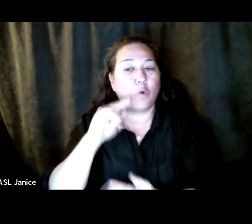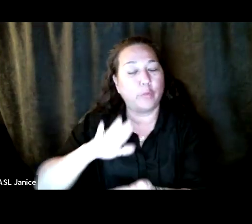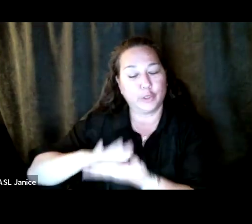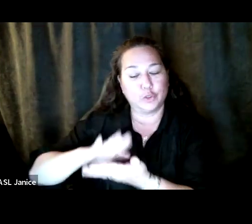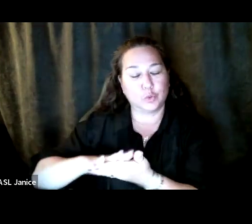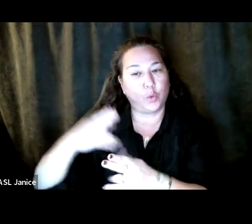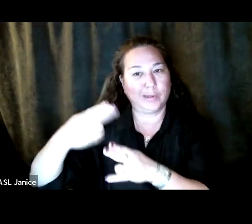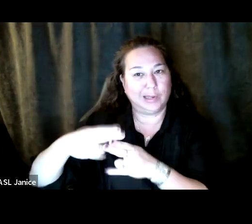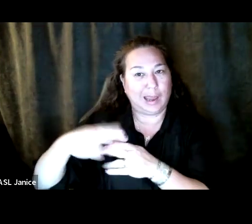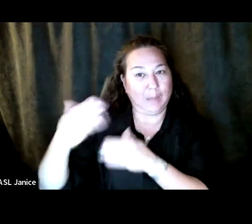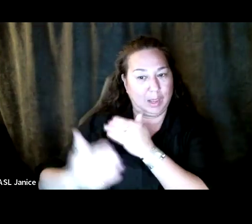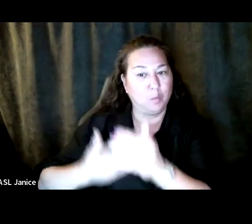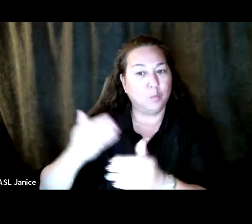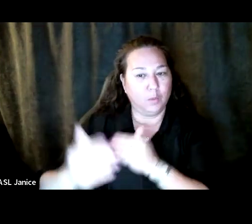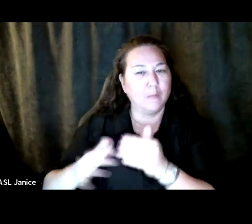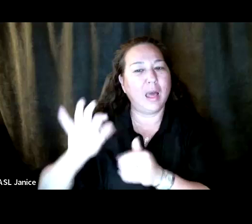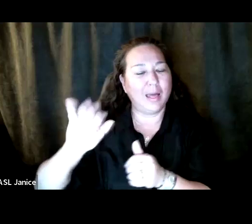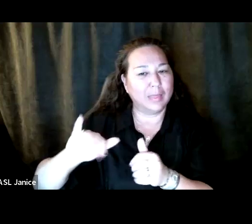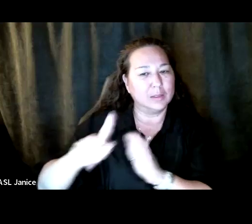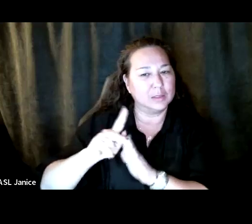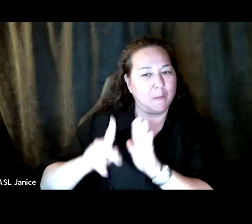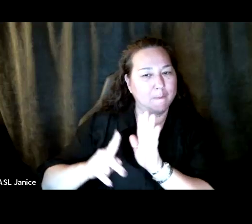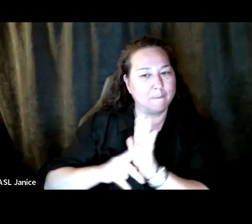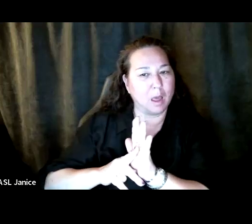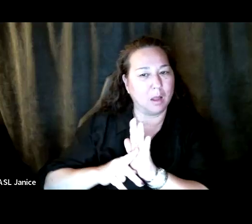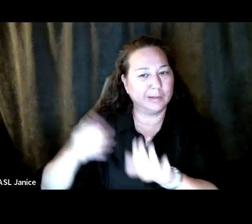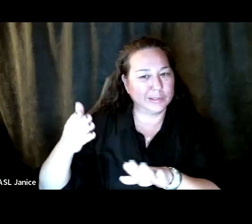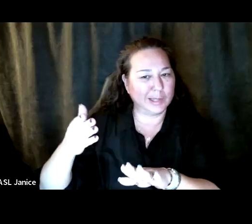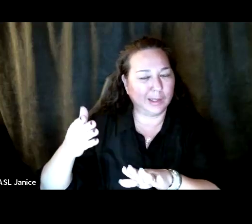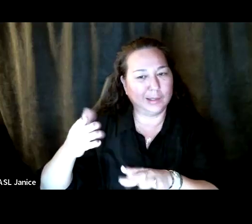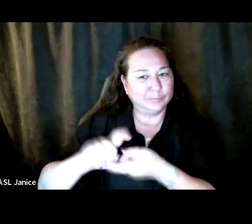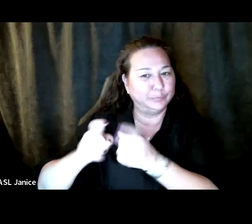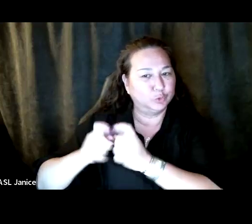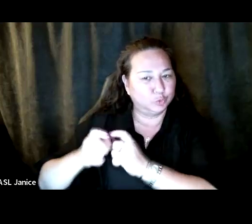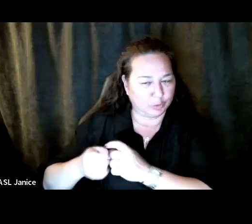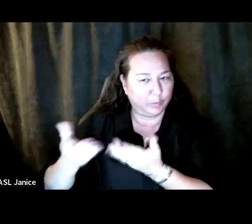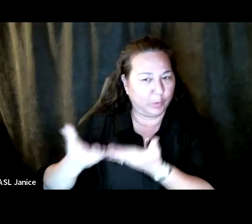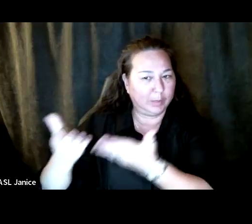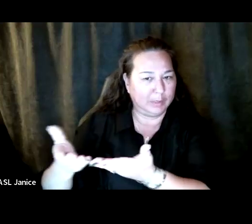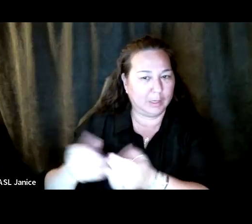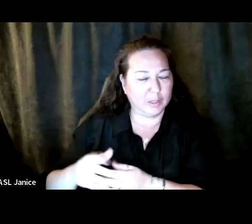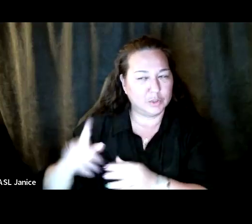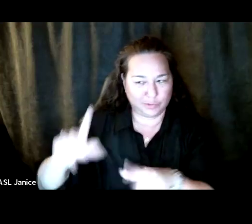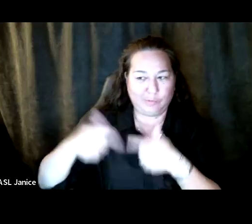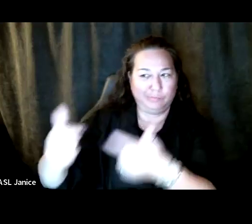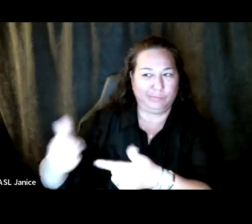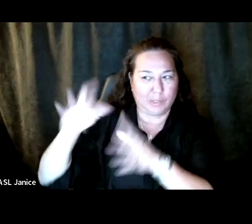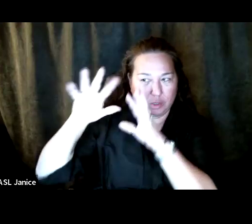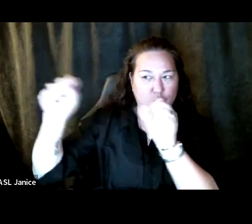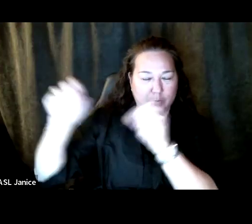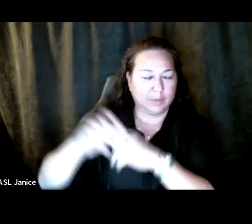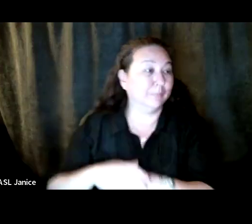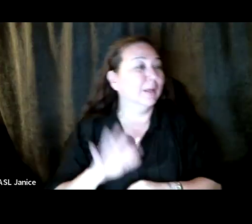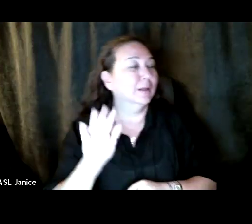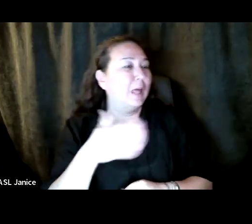naming process. I'd like to turn it over to the superintendent for any final comments. Wonderful. Thank you, Chair. Just as a reminder, the school